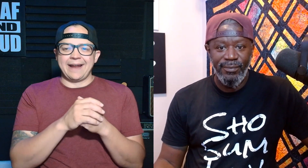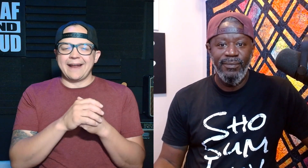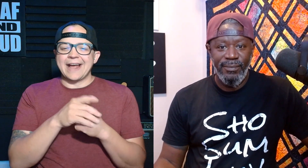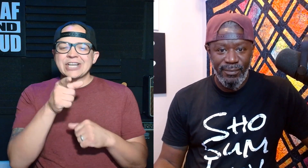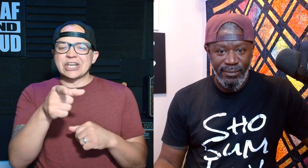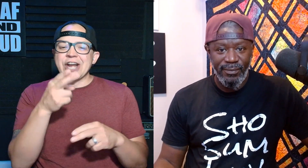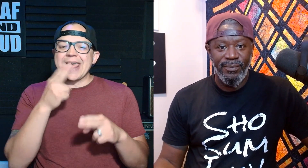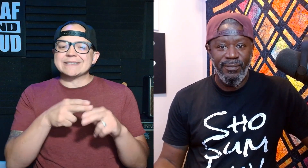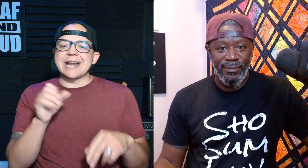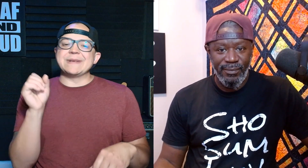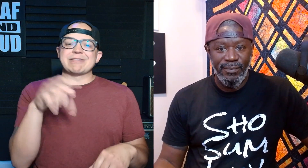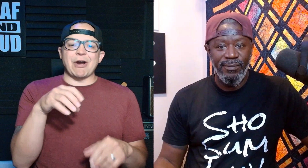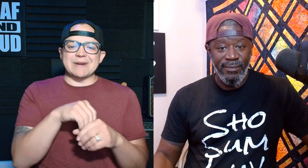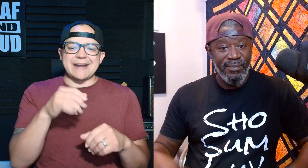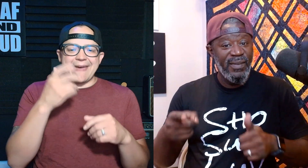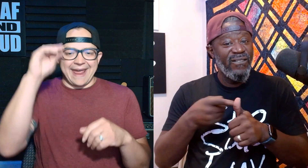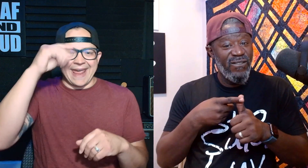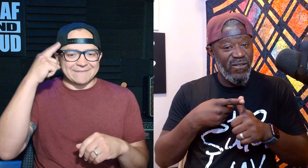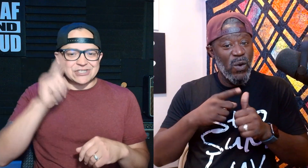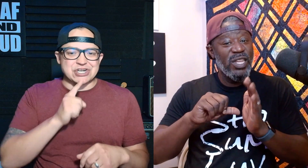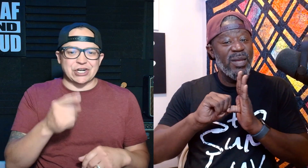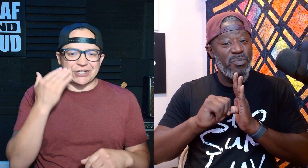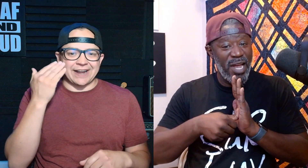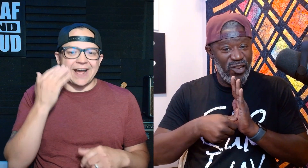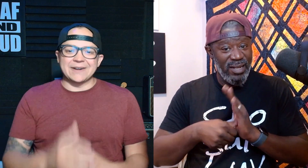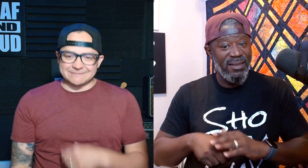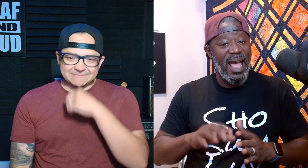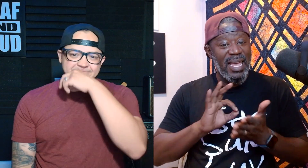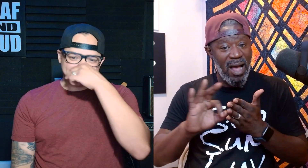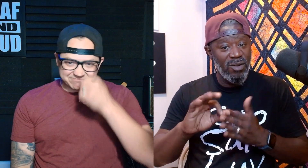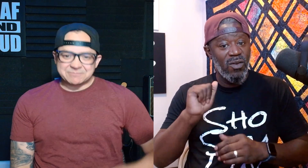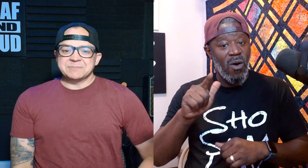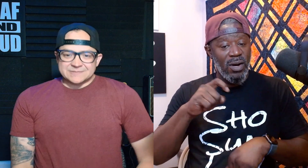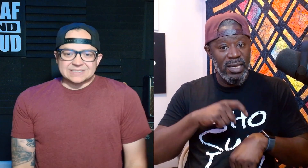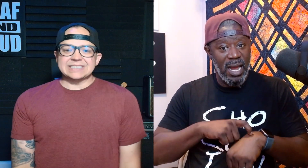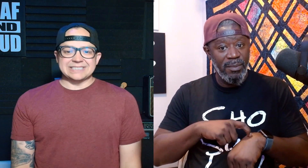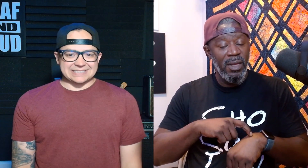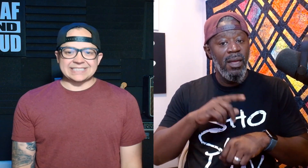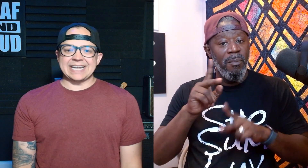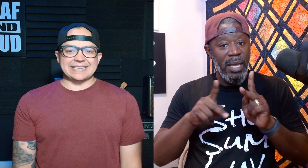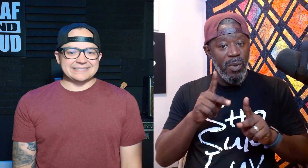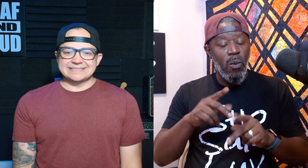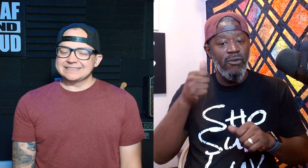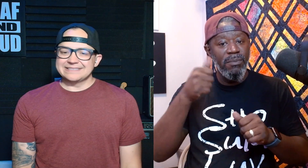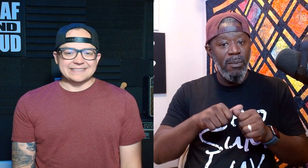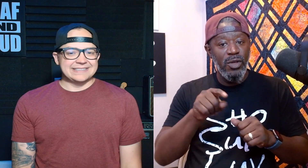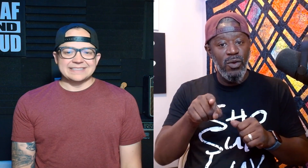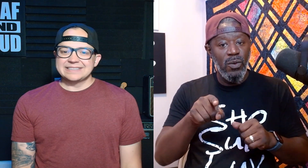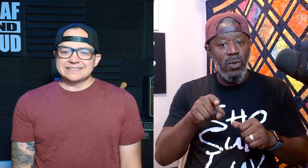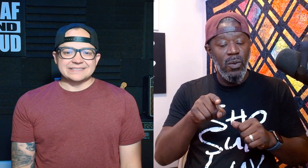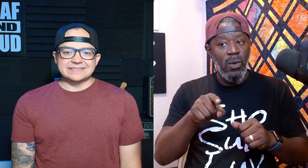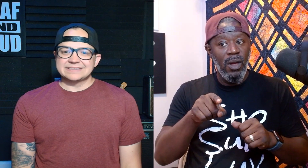anything, your name is going to be thrown into that hat for sure. First impression counts all the time. Yeah. People will